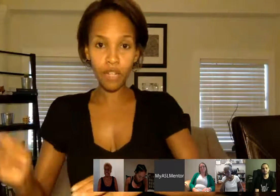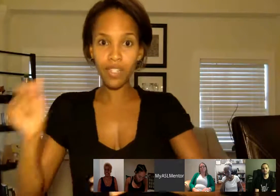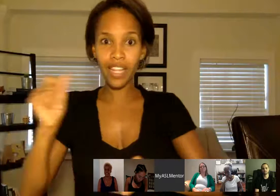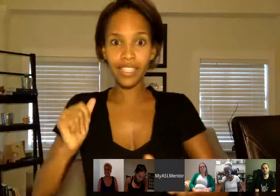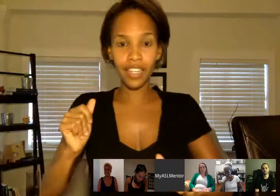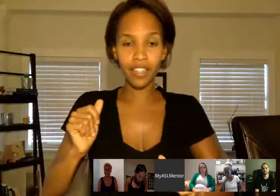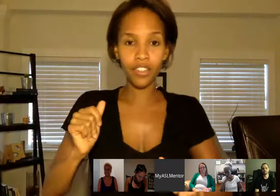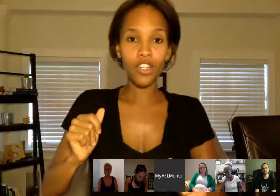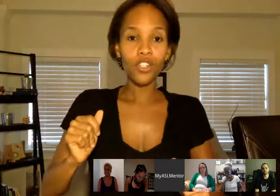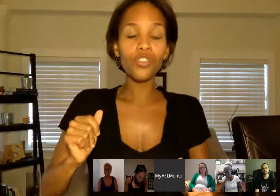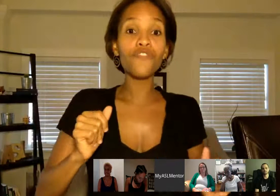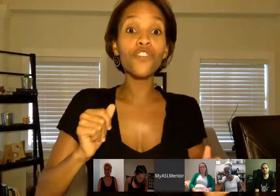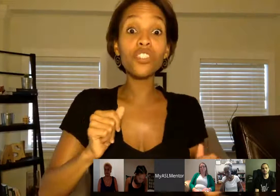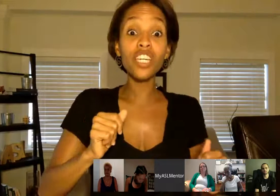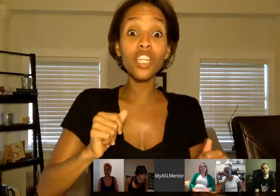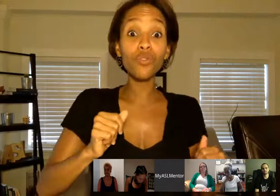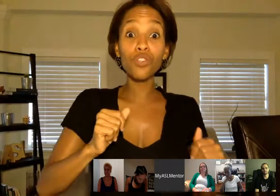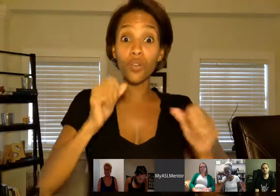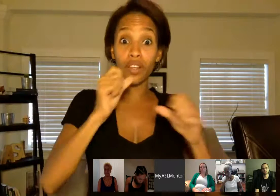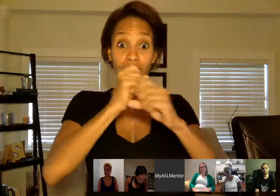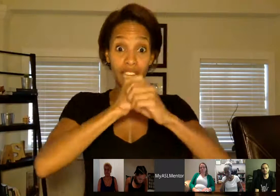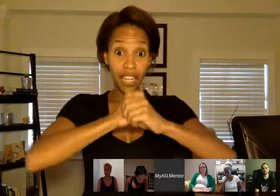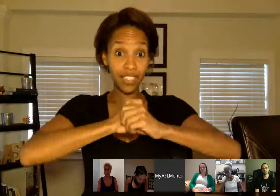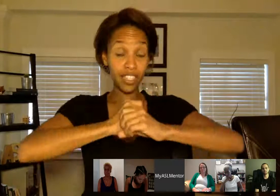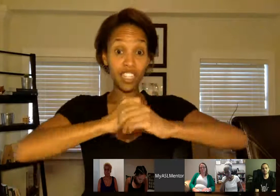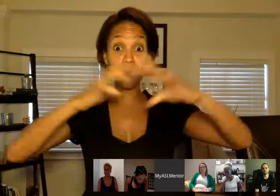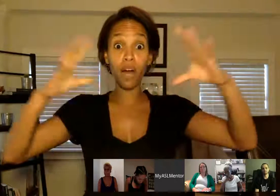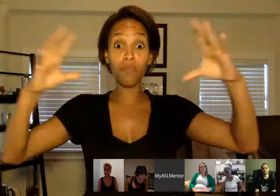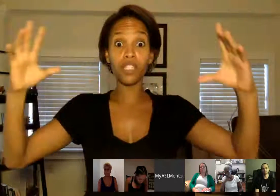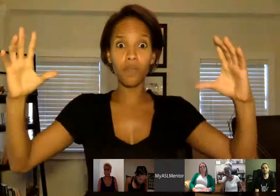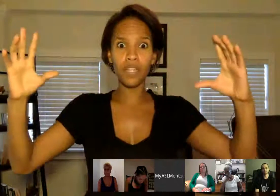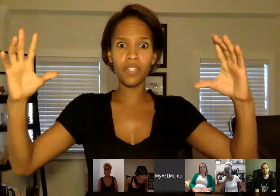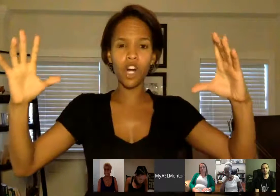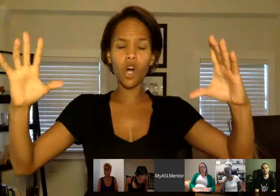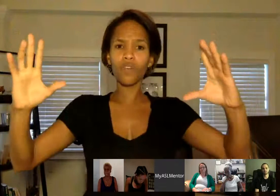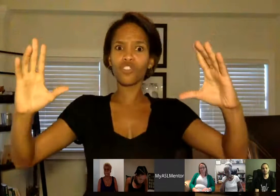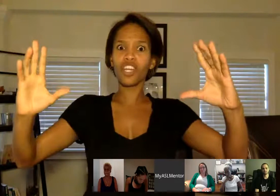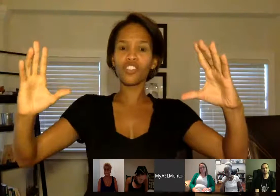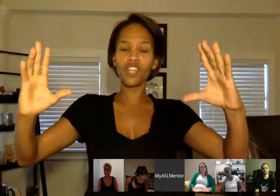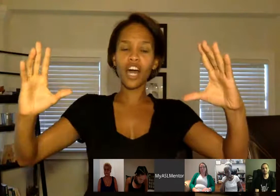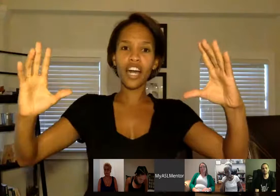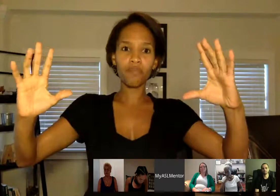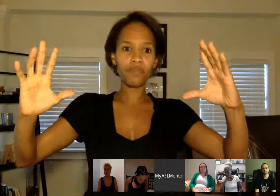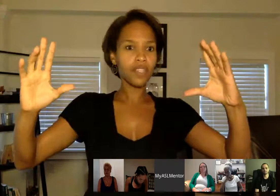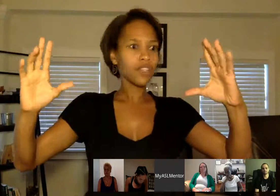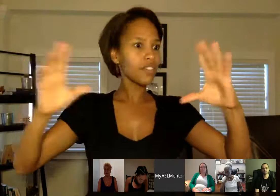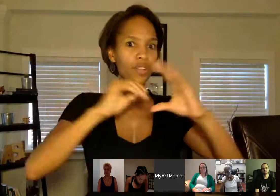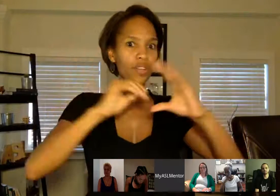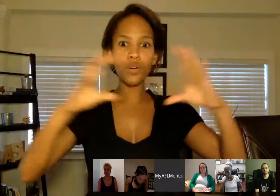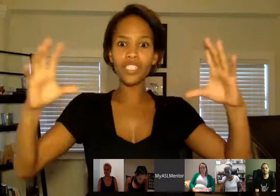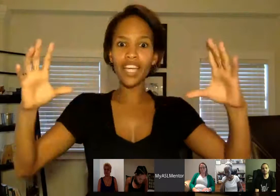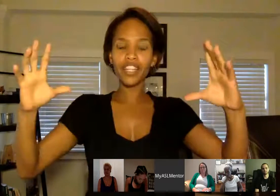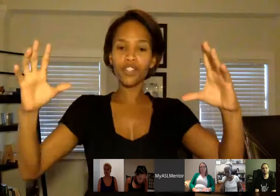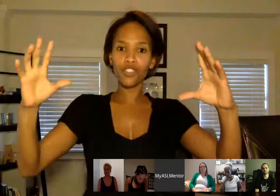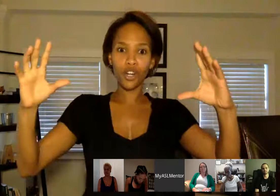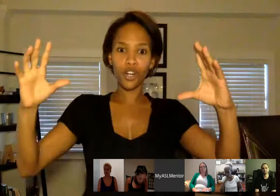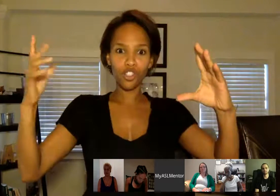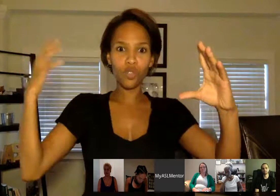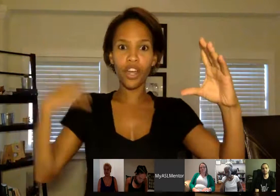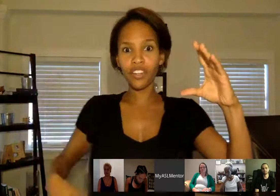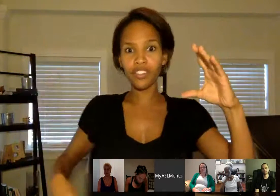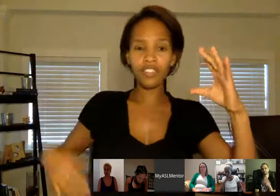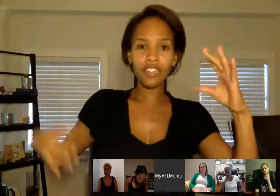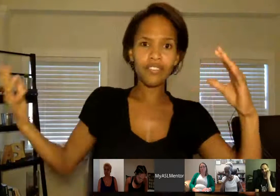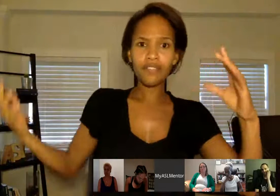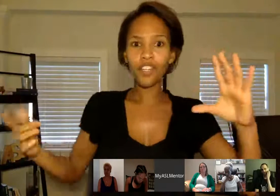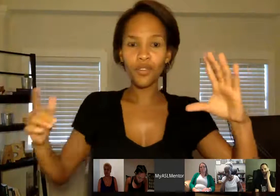They flipped to that scene. So the first thing you would notice as the scene popped up is, oh, we've changed time. So now we're 10 years ago and